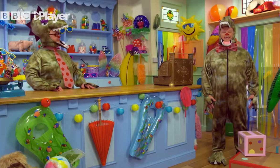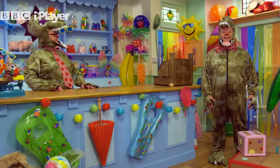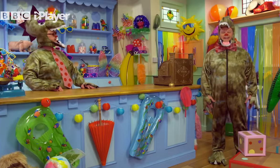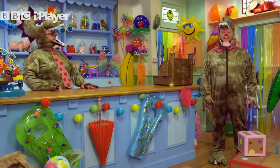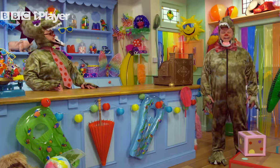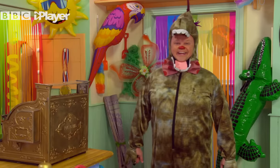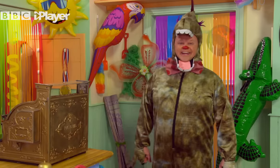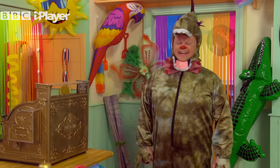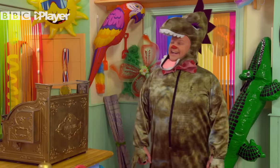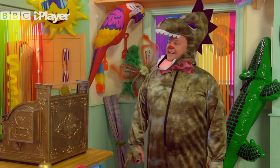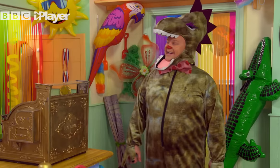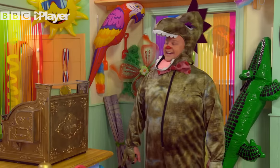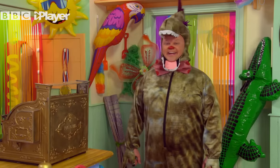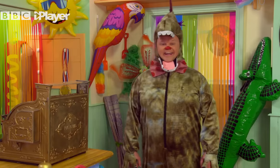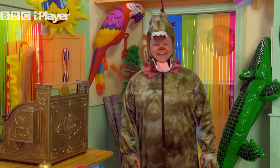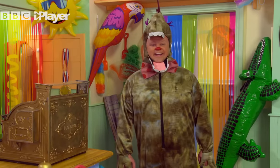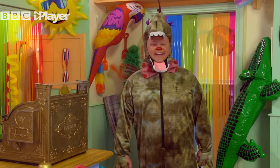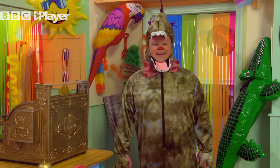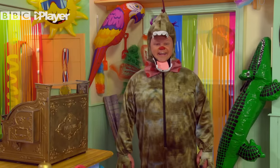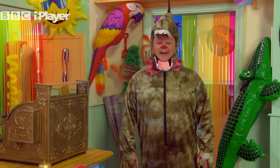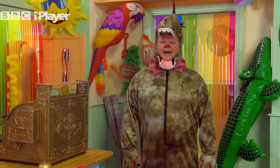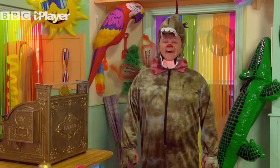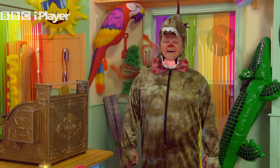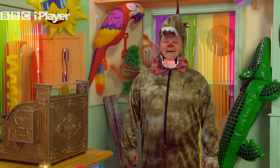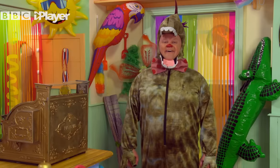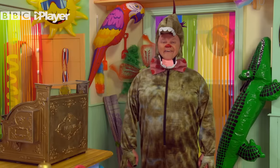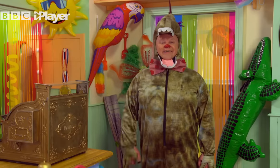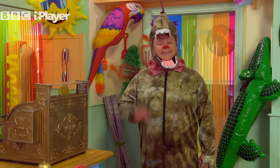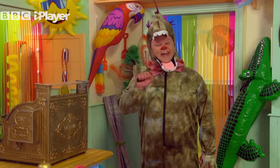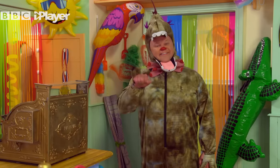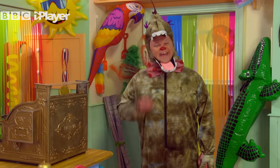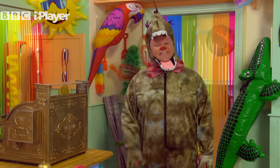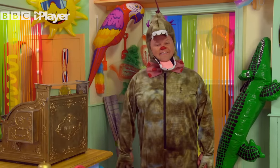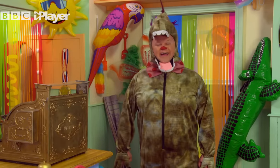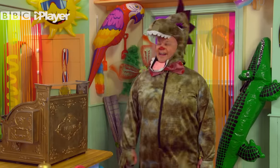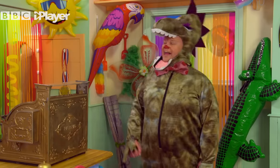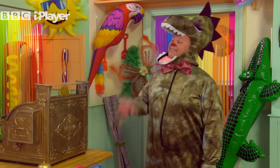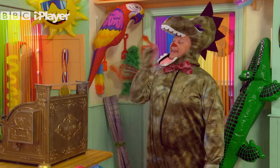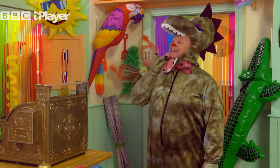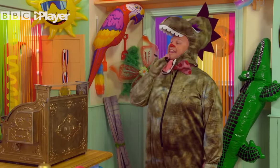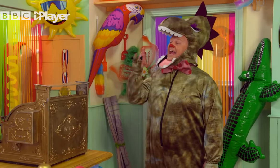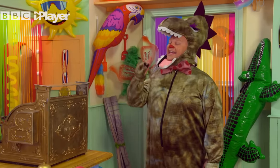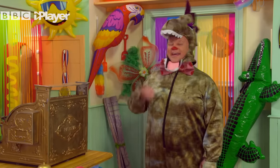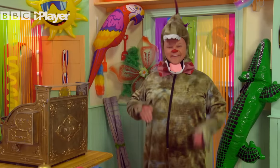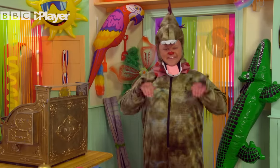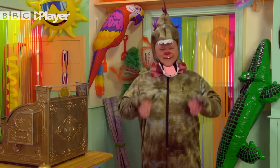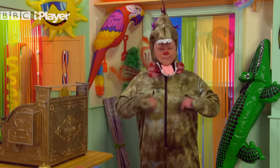Ted. Tumble Ted will love it. Oh, yes, he will. Thank you,